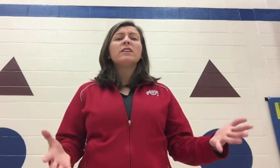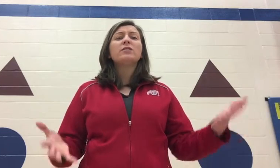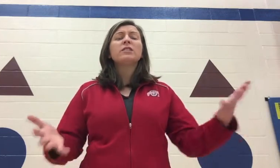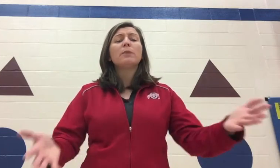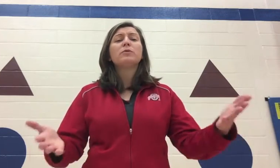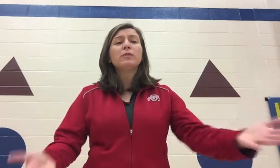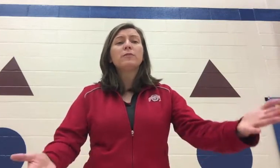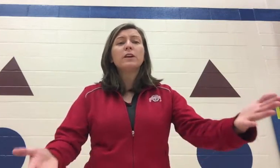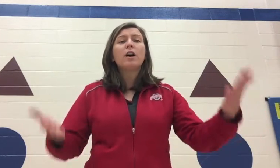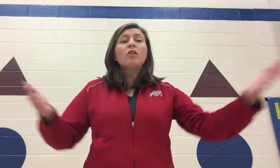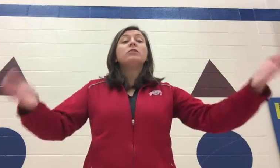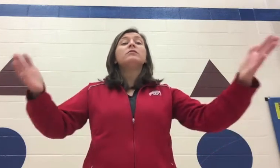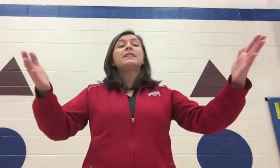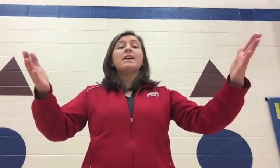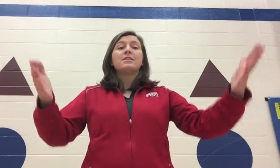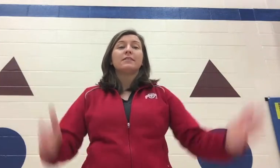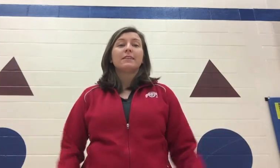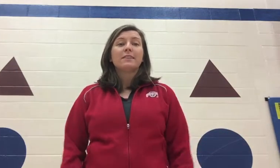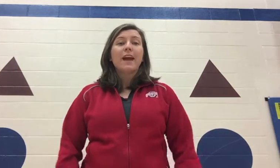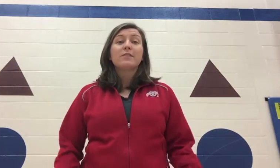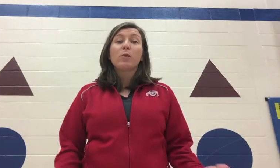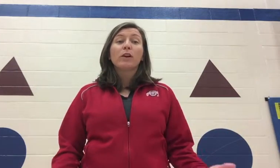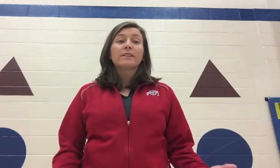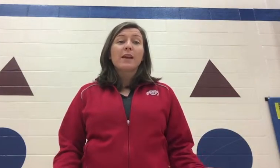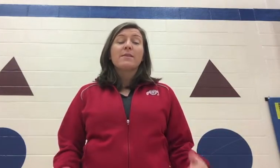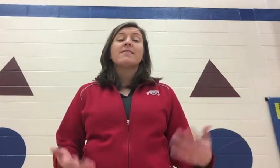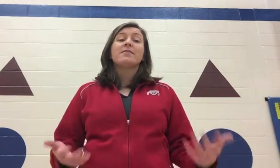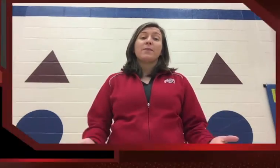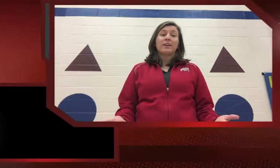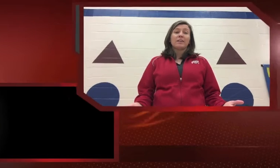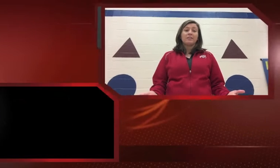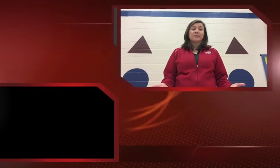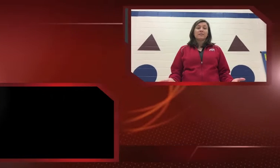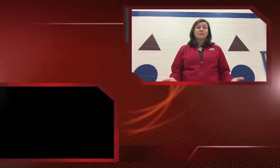you stepped with your foot. Oh, you did it. Okay, the more excitement, the better.